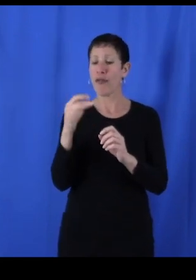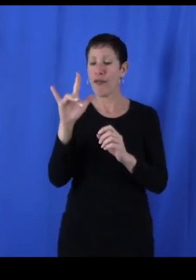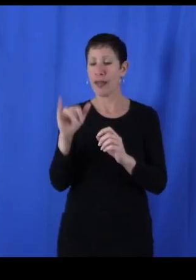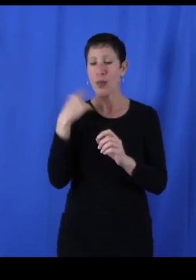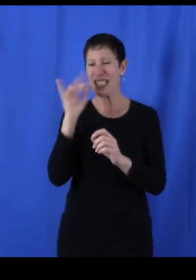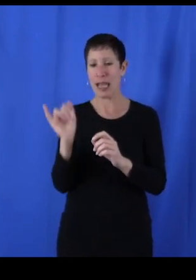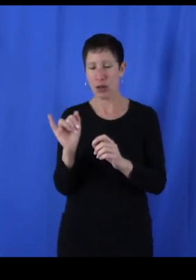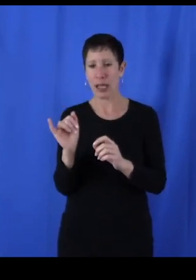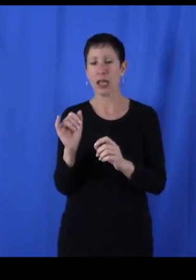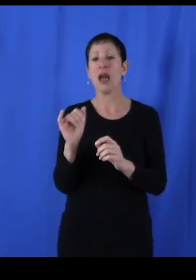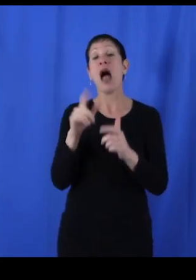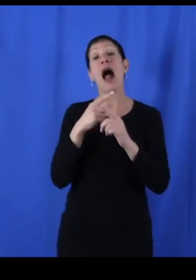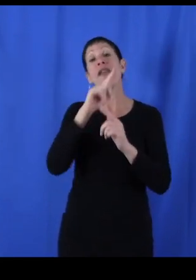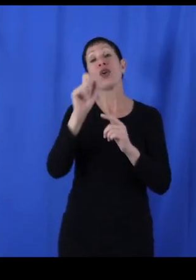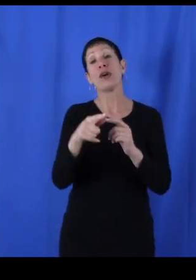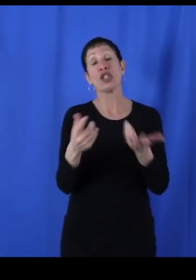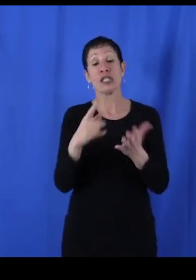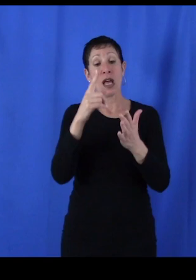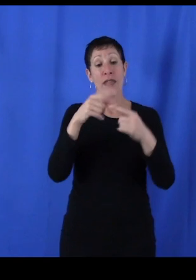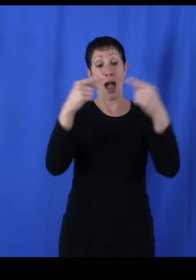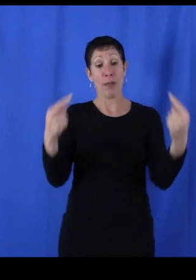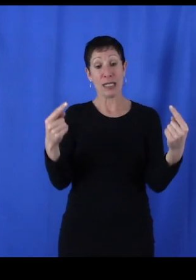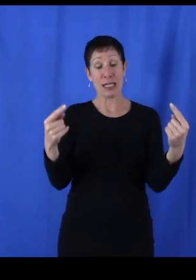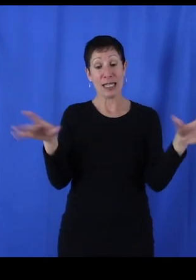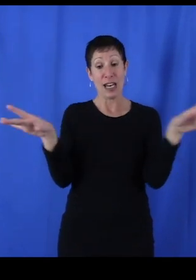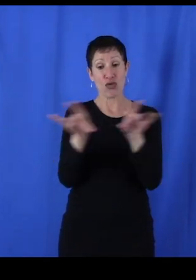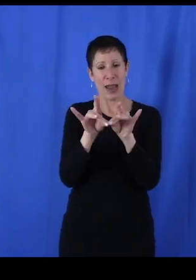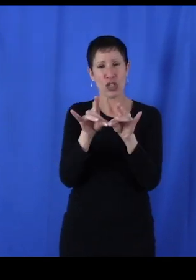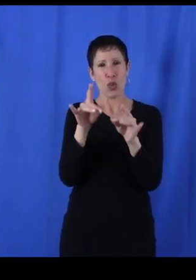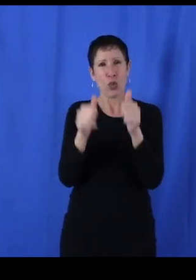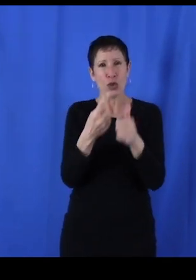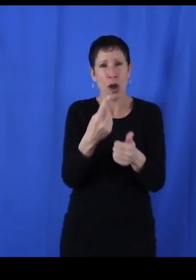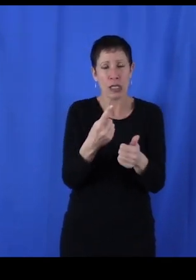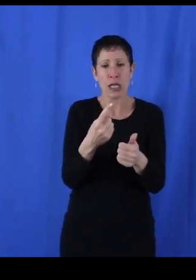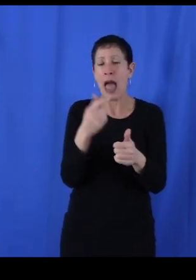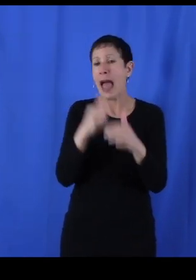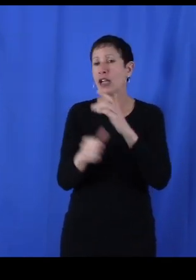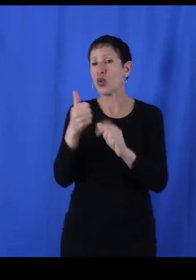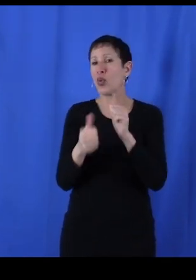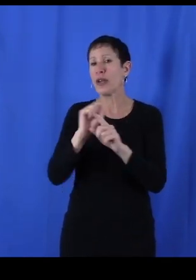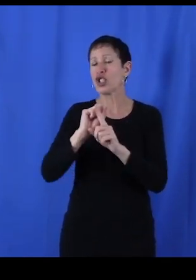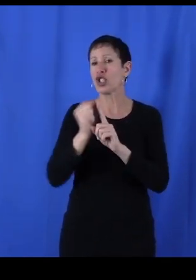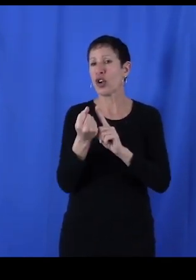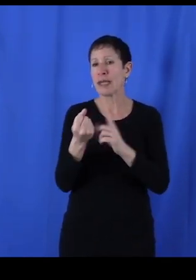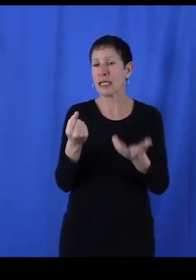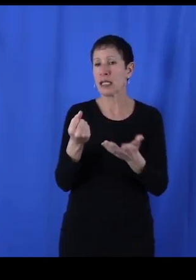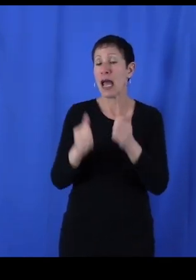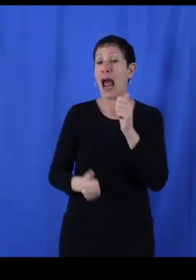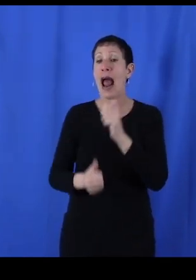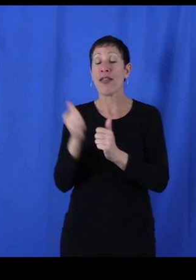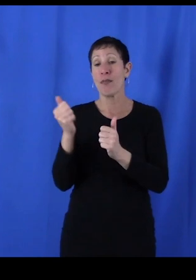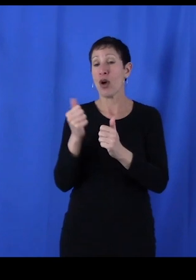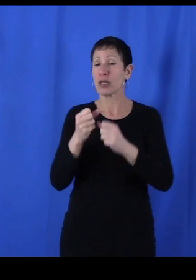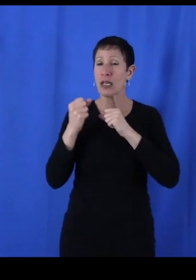the question would be, what opposites attract? And under what circumstances do opposites attract, right? And the most compelling example for me, again,